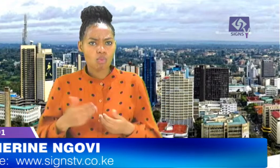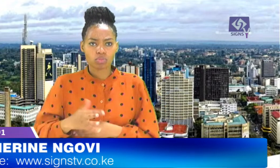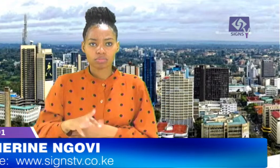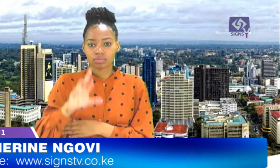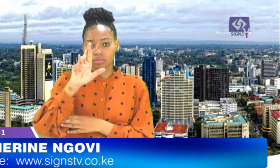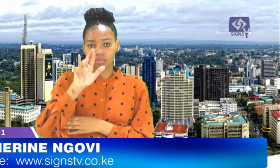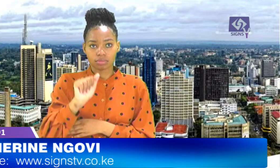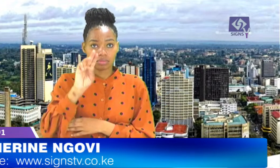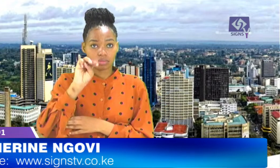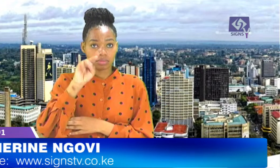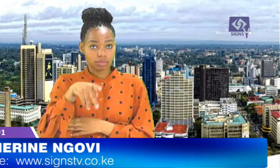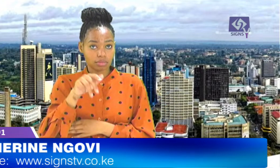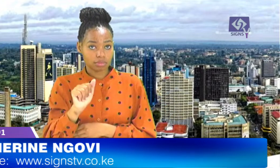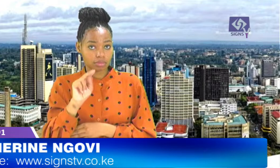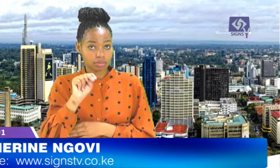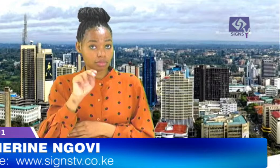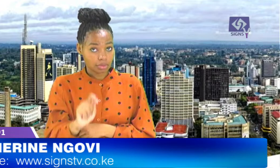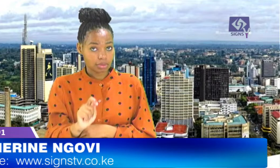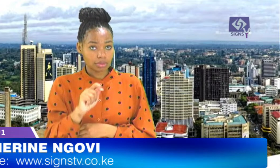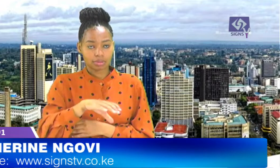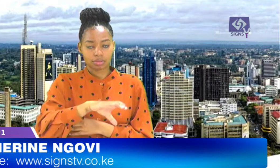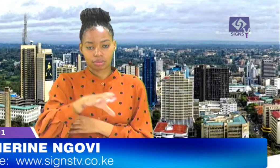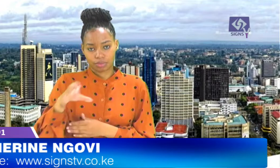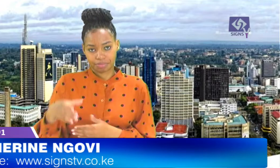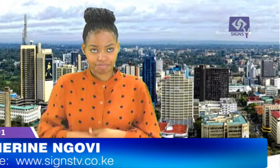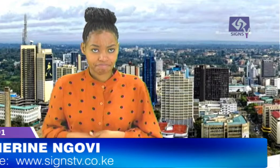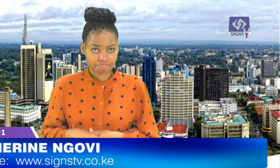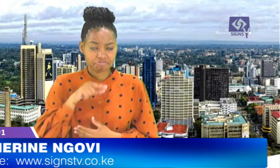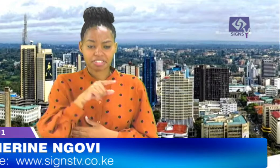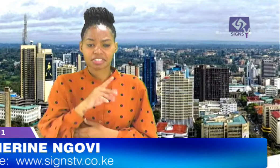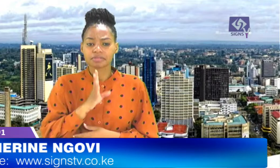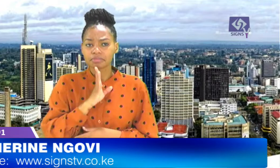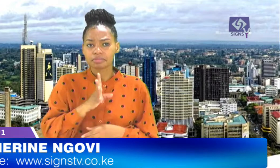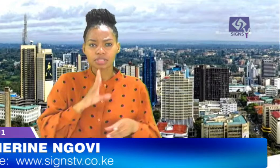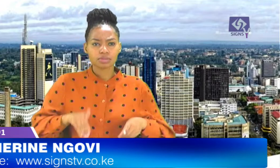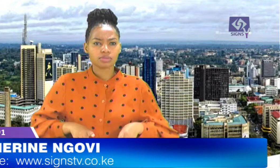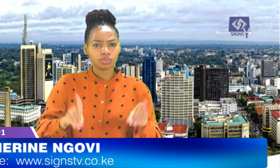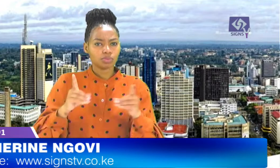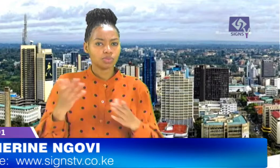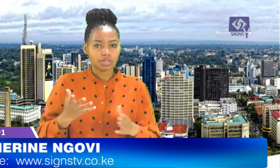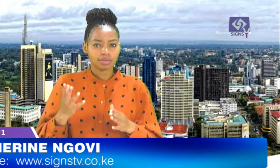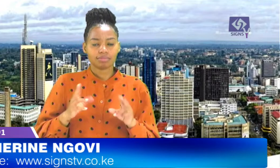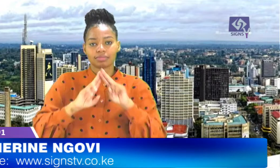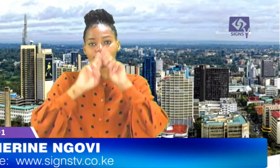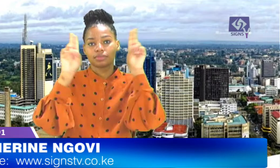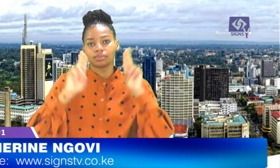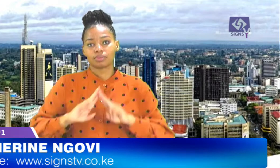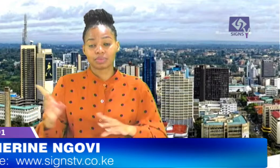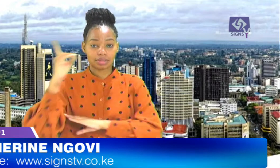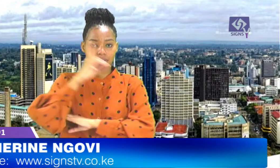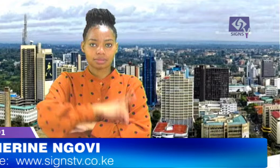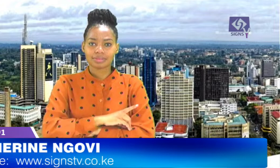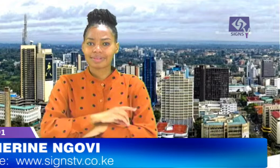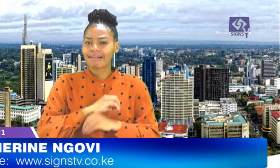against FGM after it emerged that the practice was still rampant in the county.